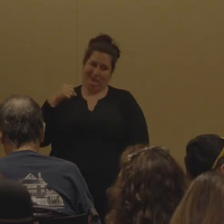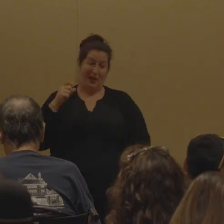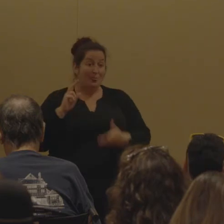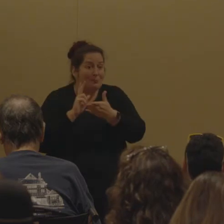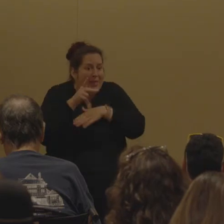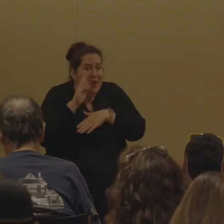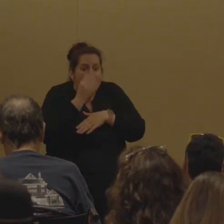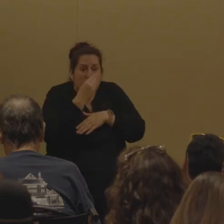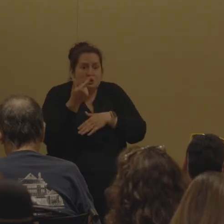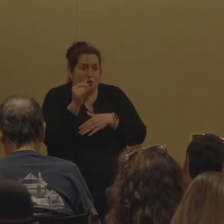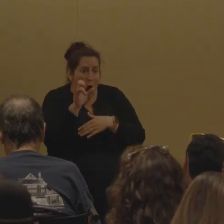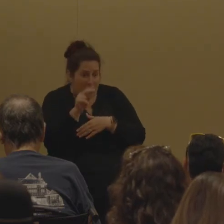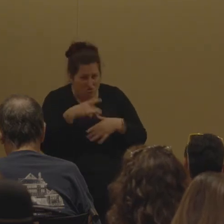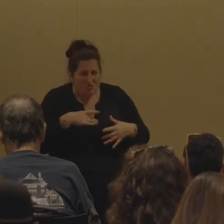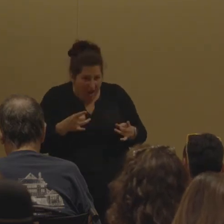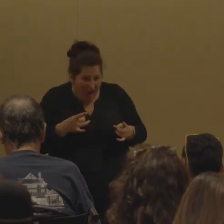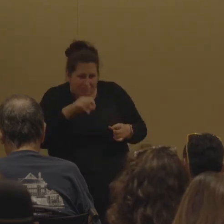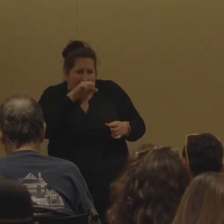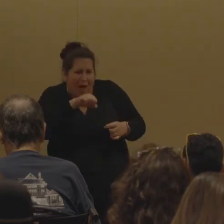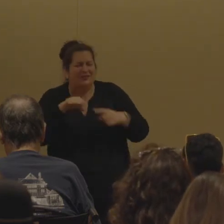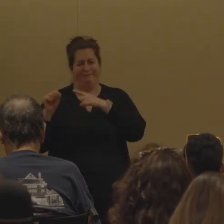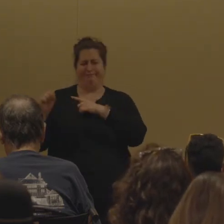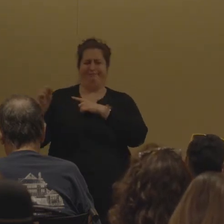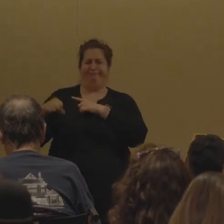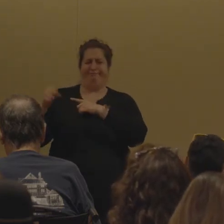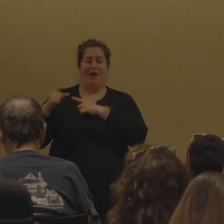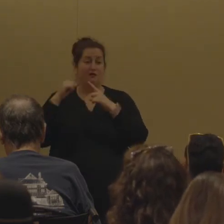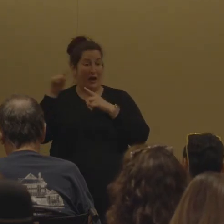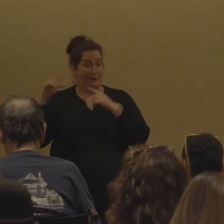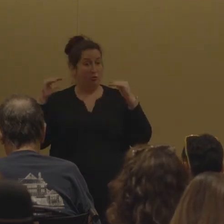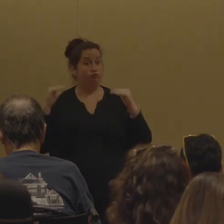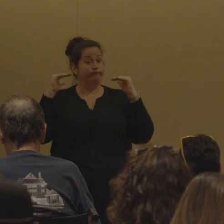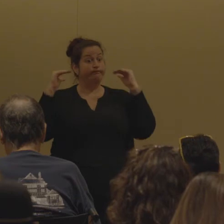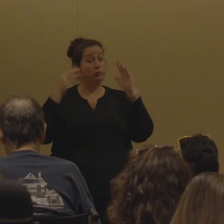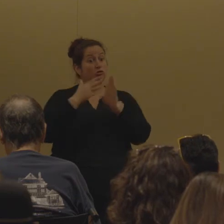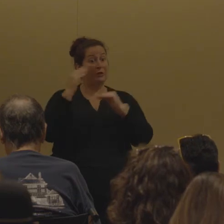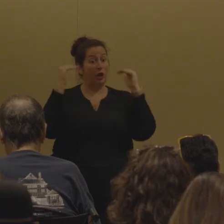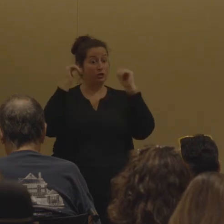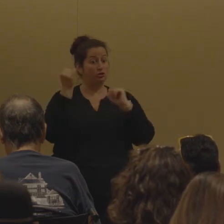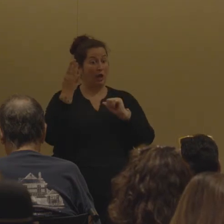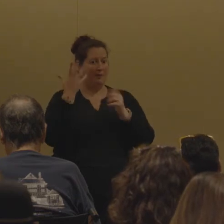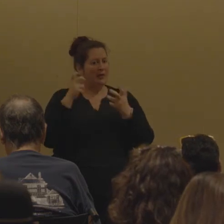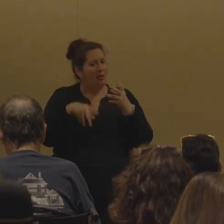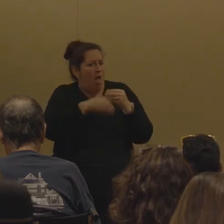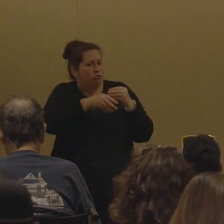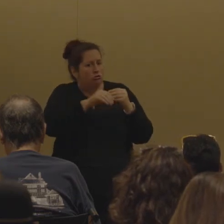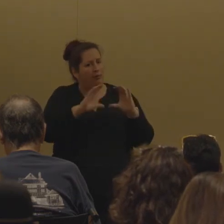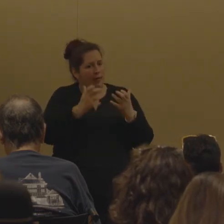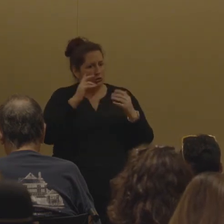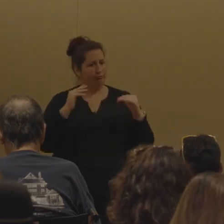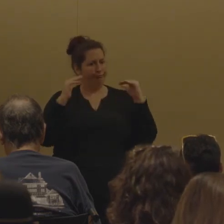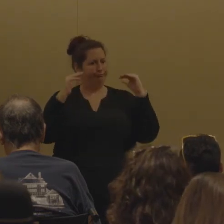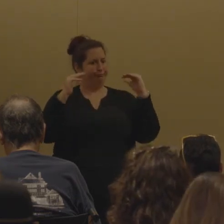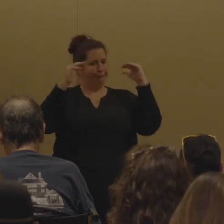plant and the gardening is a love of yours. Yeah. So in order for him to move up that career ladder, he may need some additional classes. So